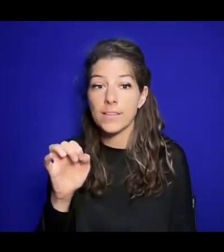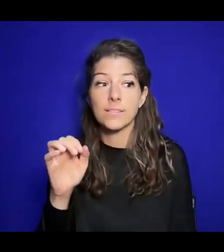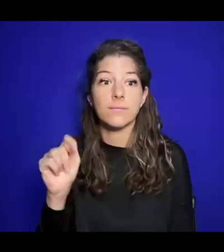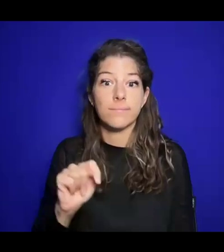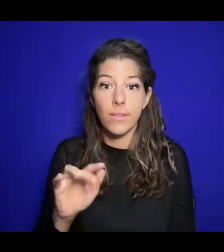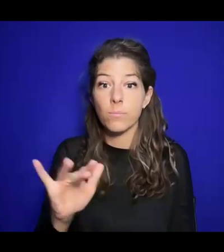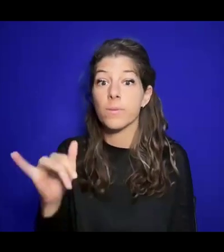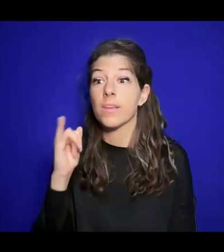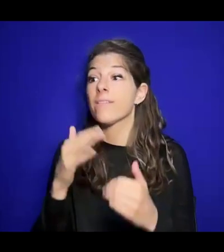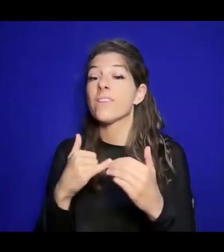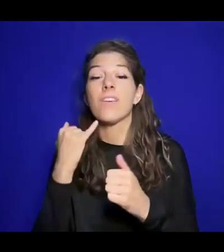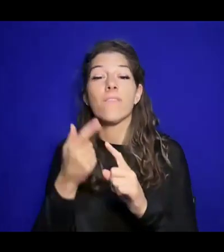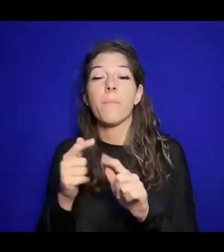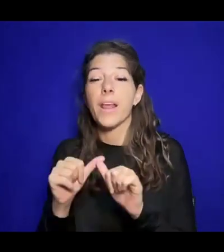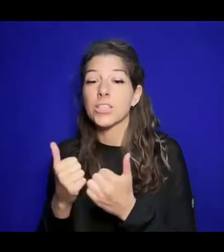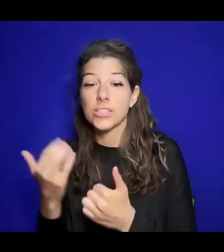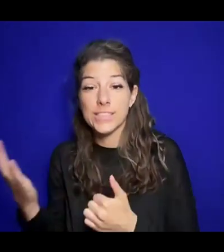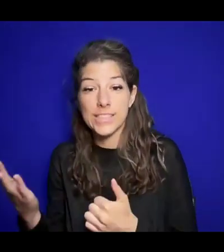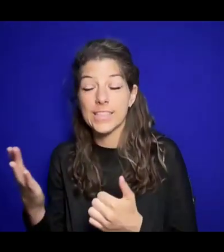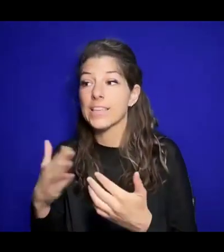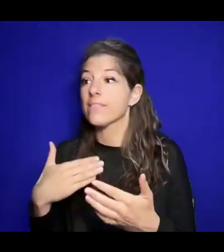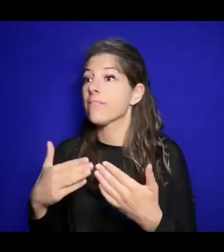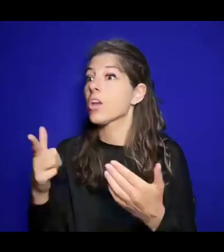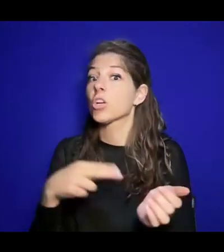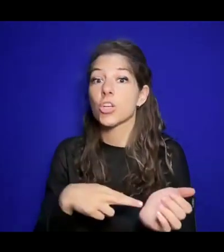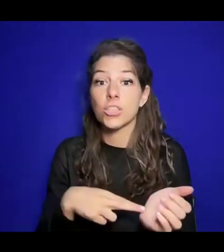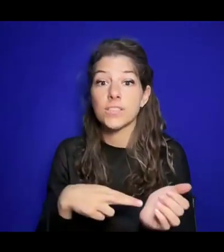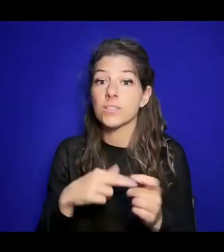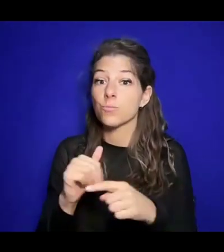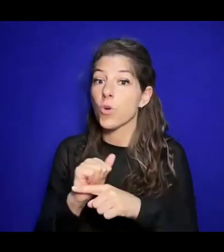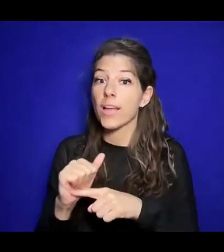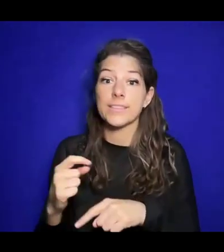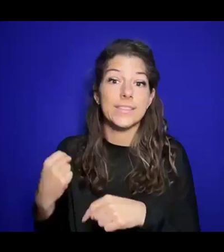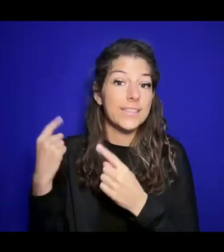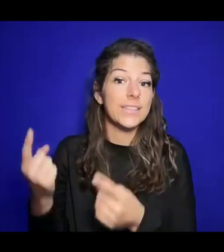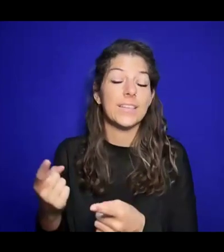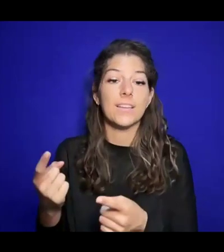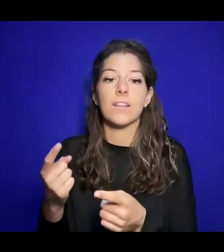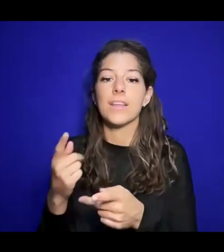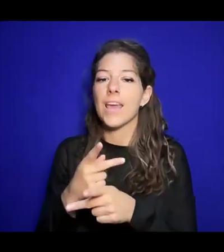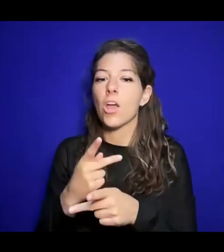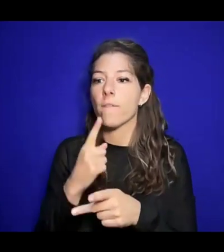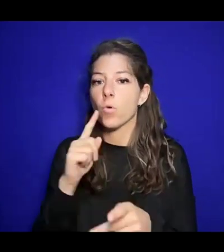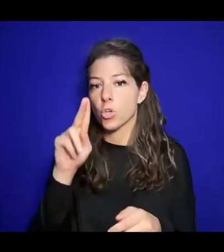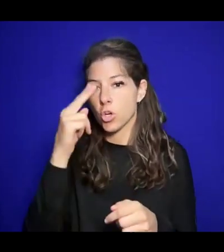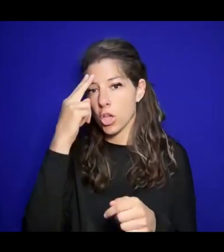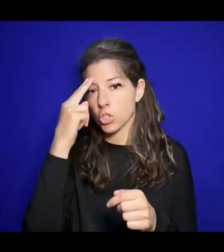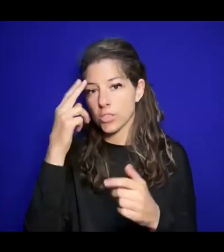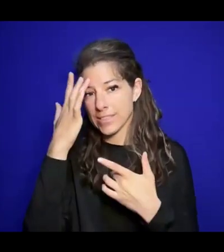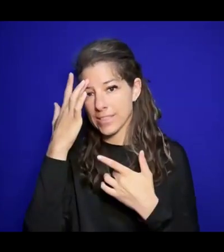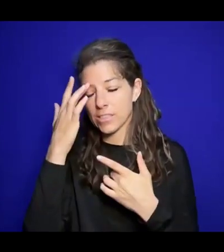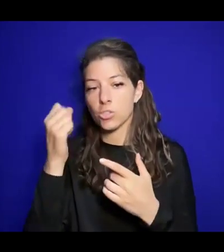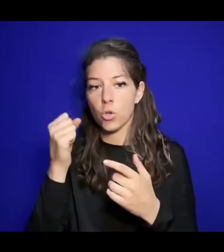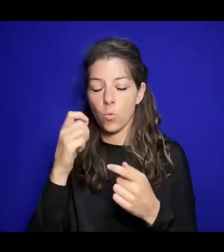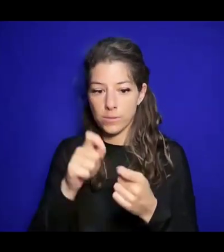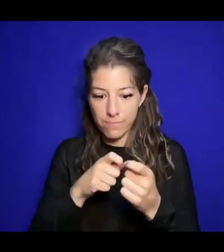even if they come from an agency, even if they're a nurse that's been practicing. The care for neurological disease is so